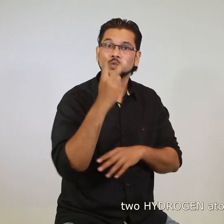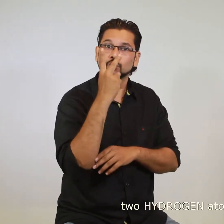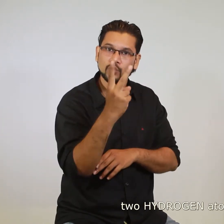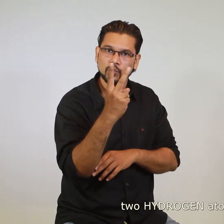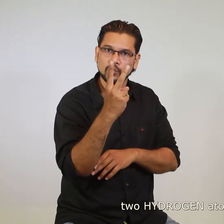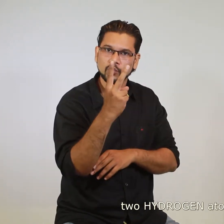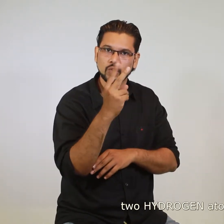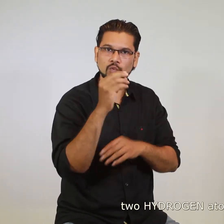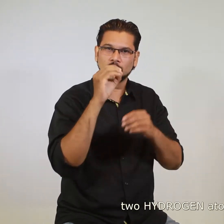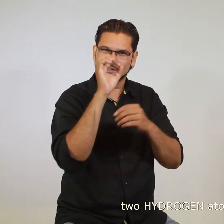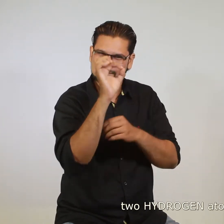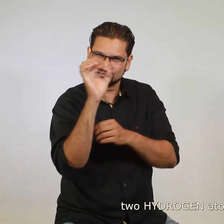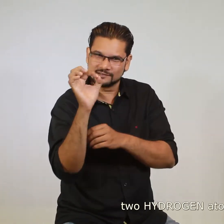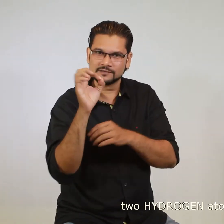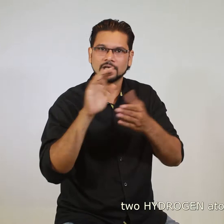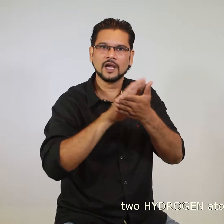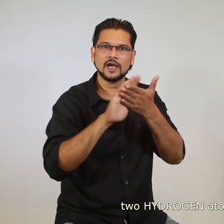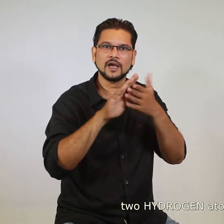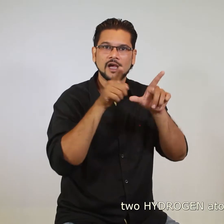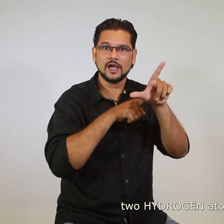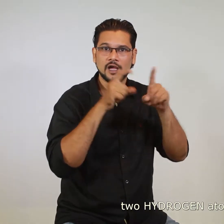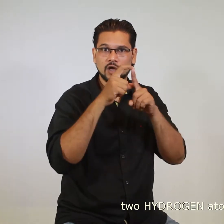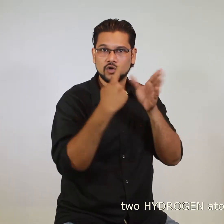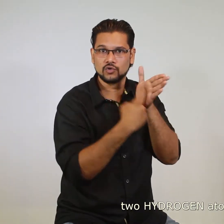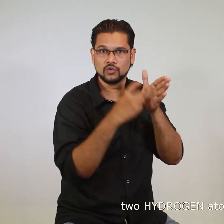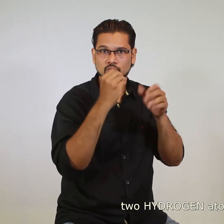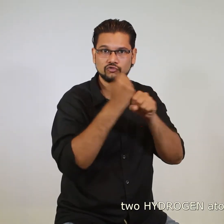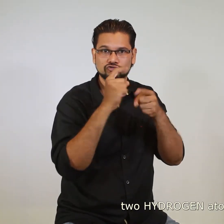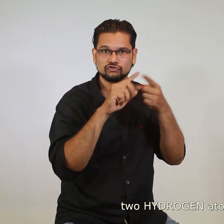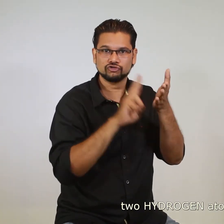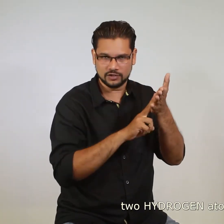atoms and 1 oxygen atom.